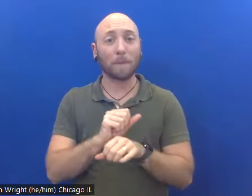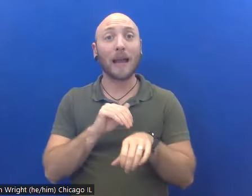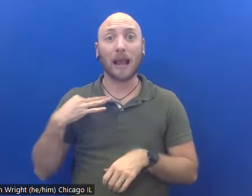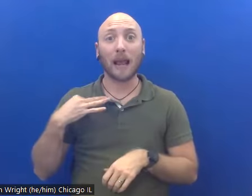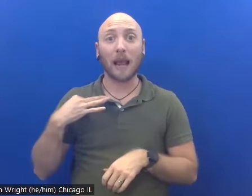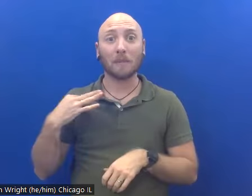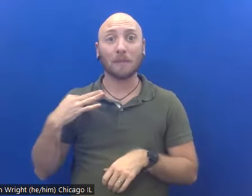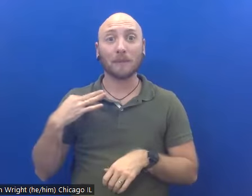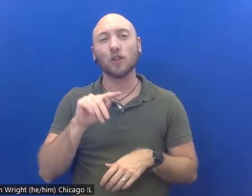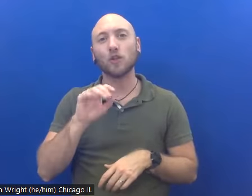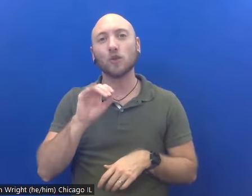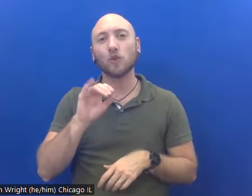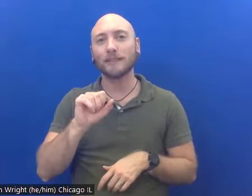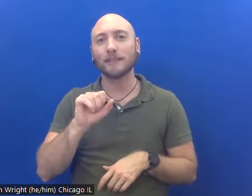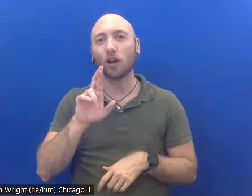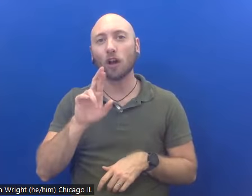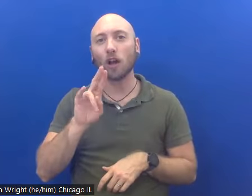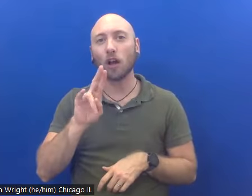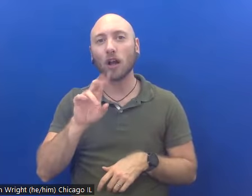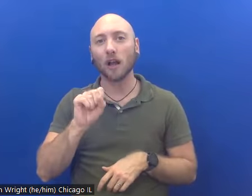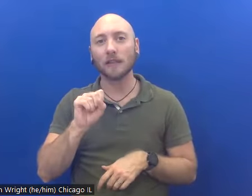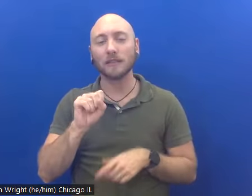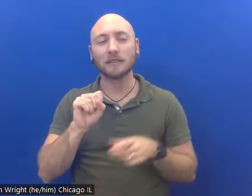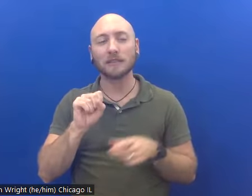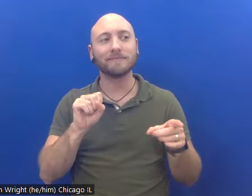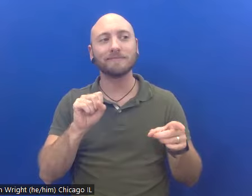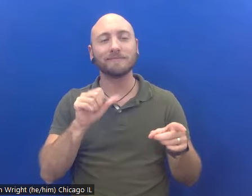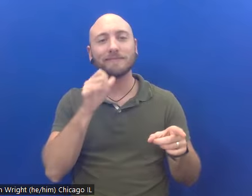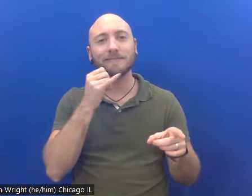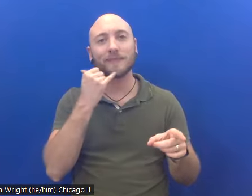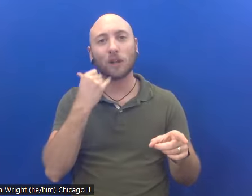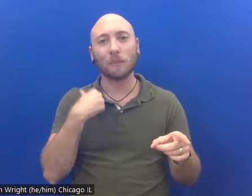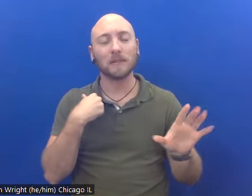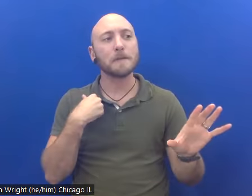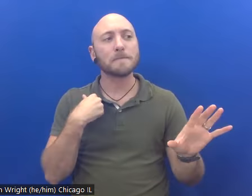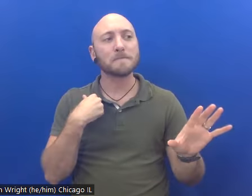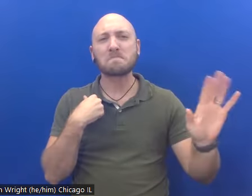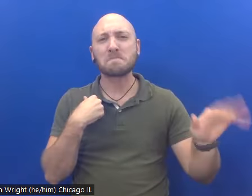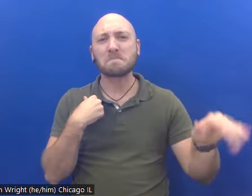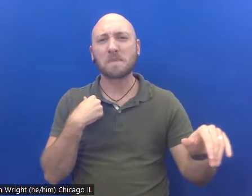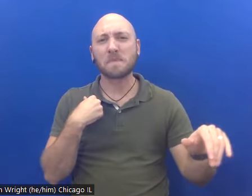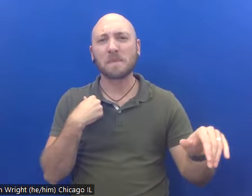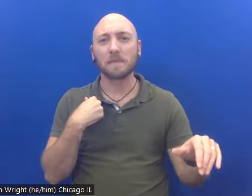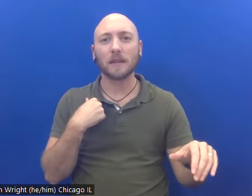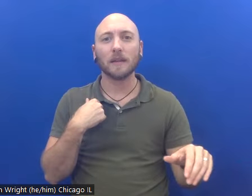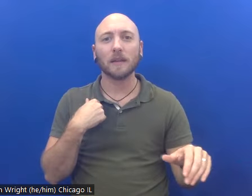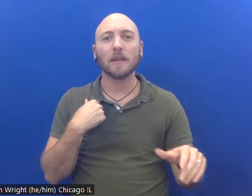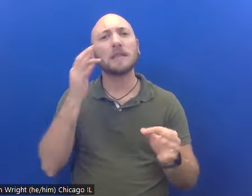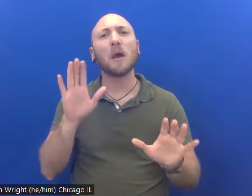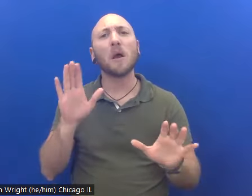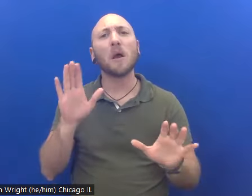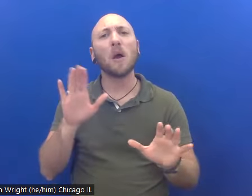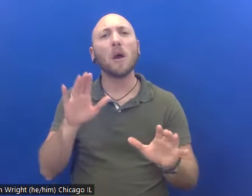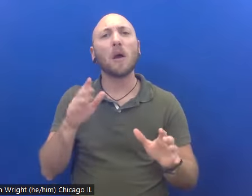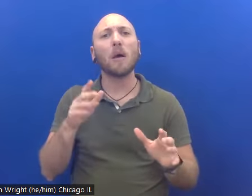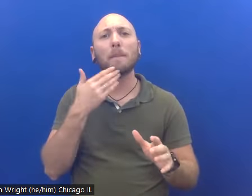not really on the table right now. So let me go back into shape. So I started going on like a little route that I have planned around the neighborhood. And I realized that when I'm a mile and a